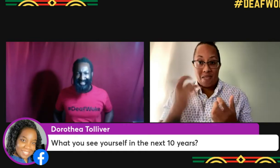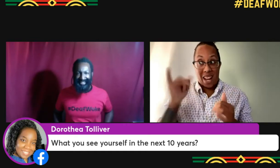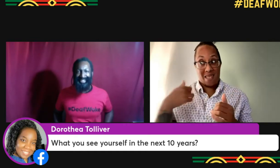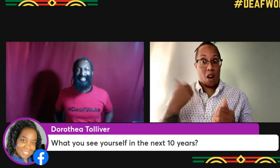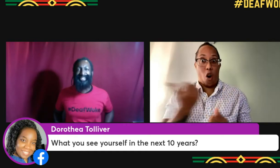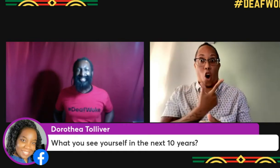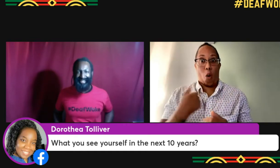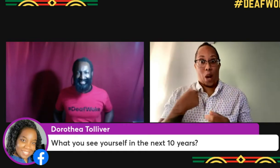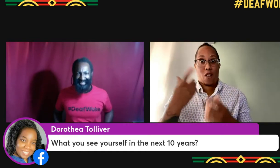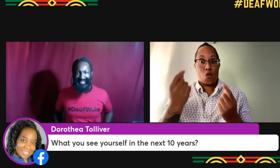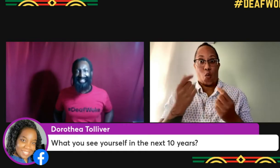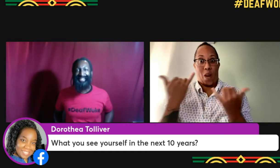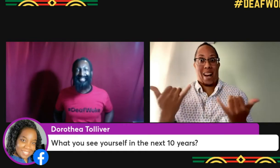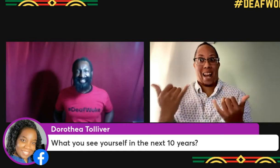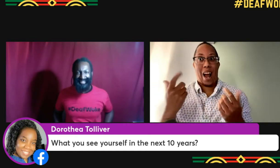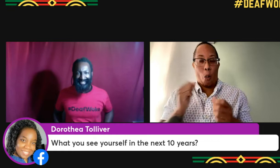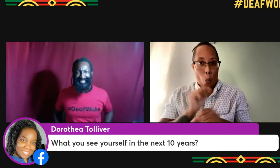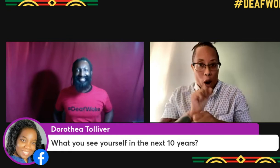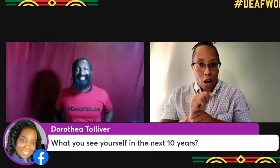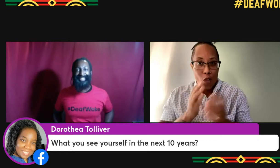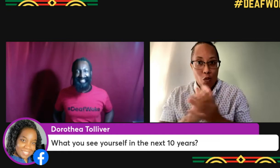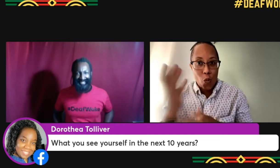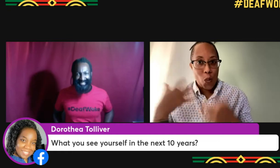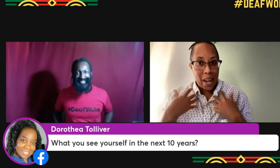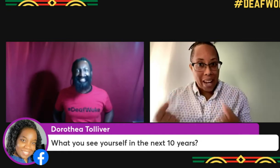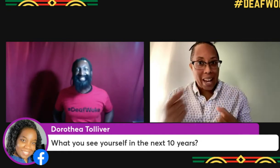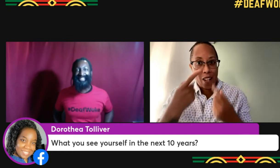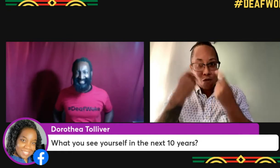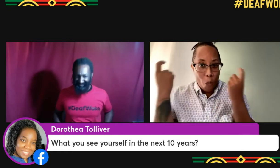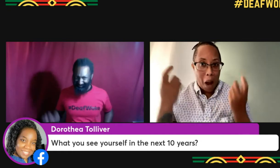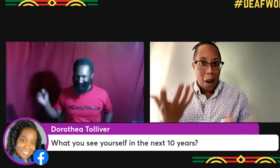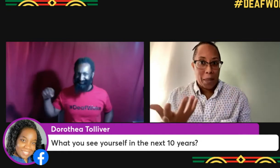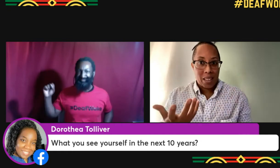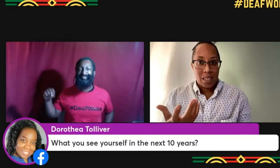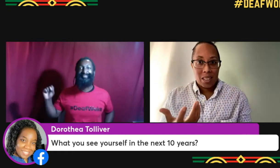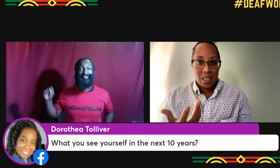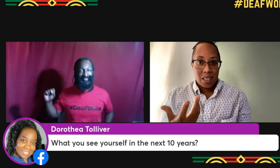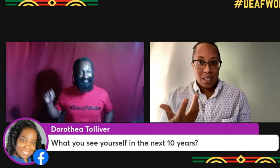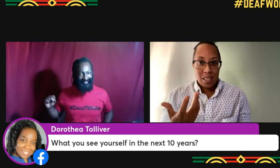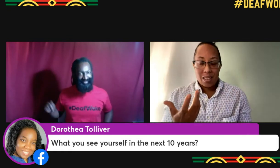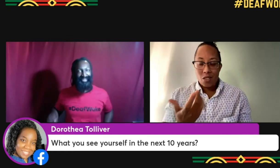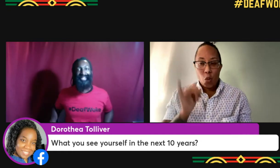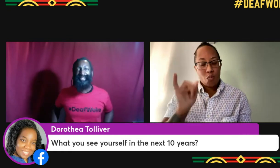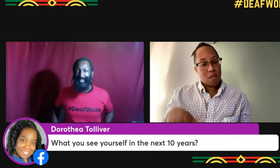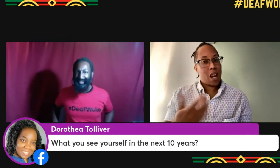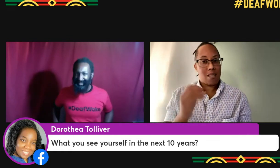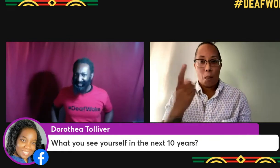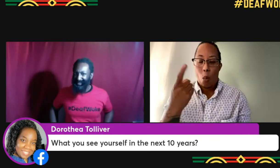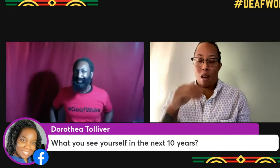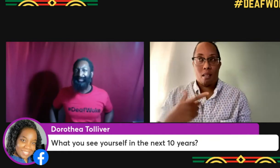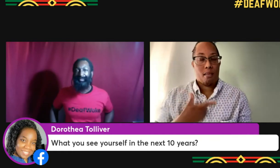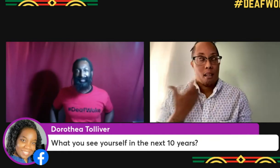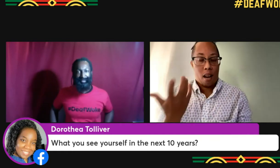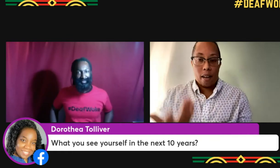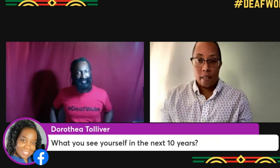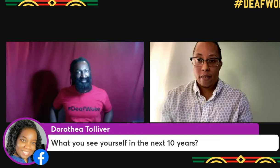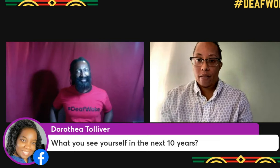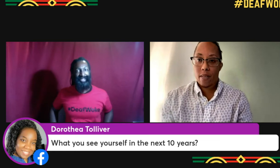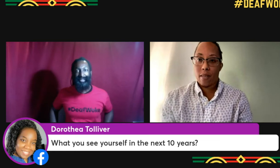have to work through it and strive to heal, you know. And as I've been currently, you know, working through my trauma and